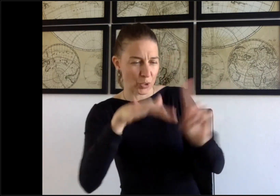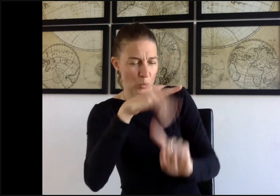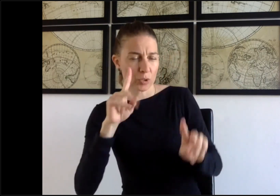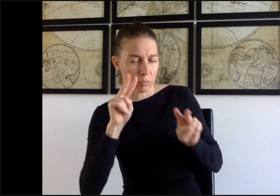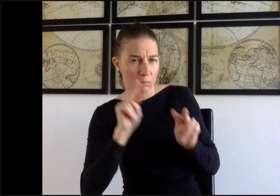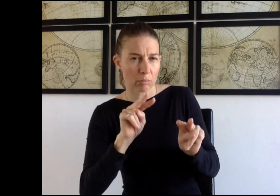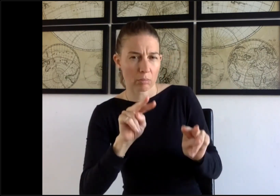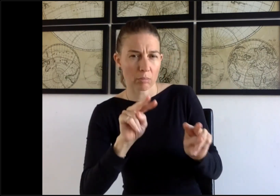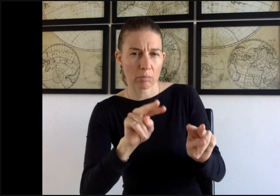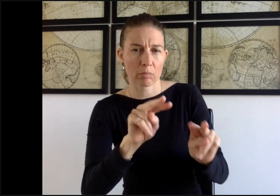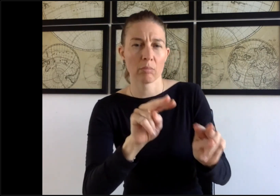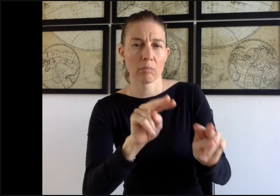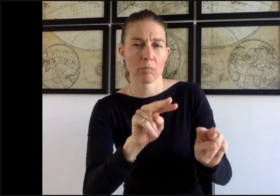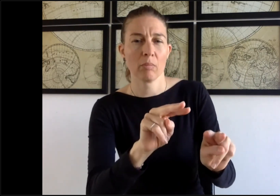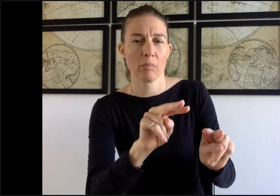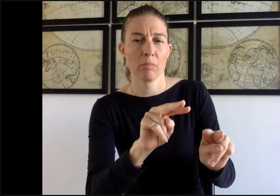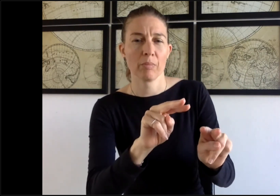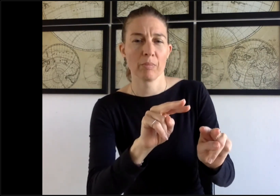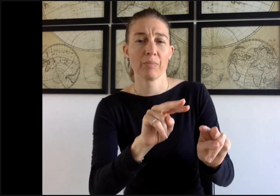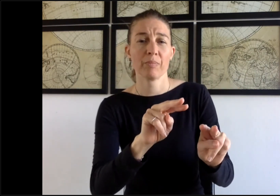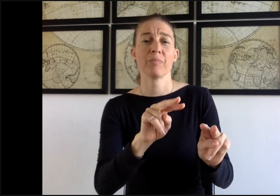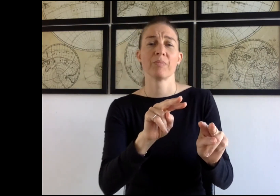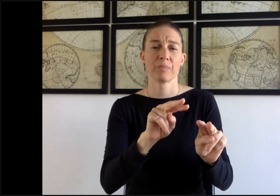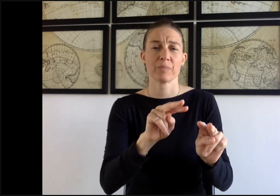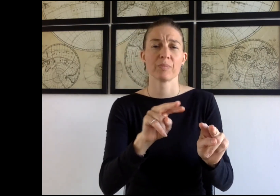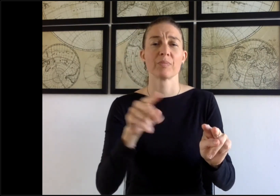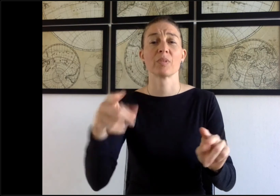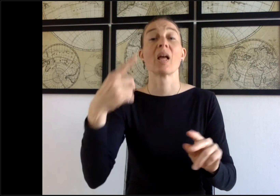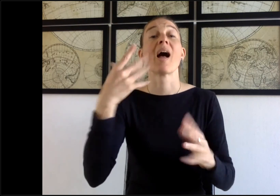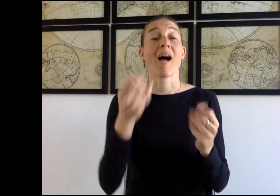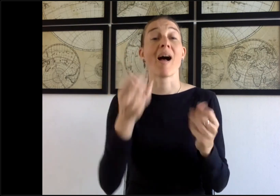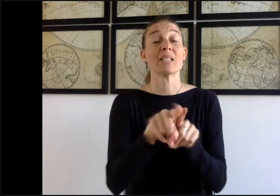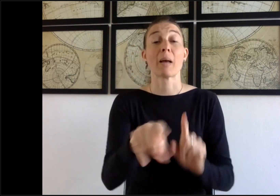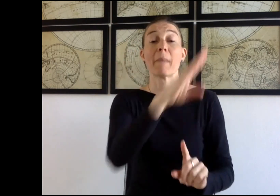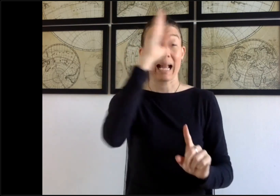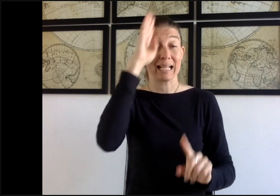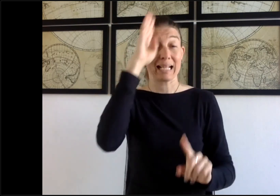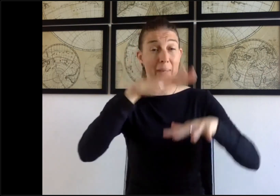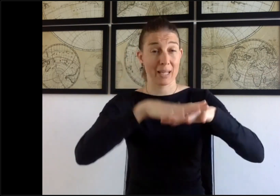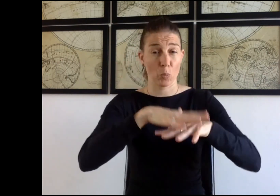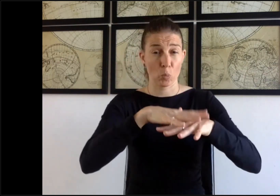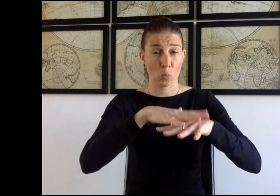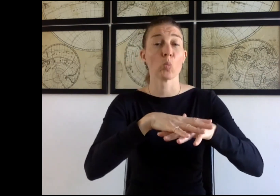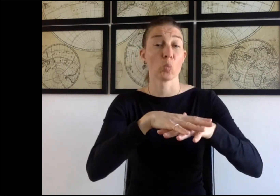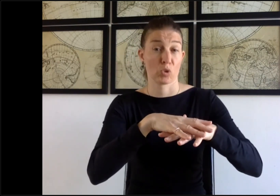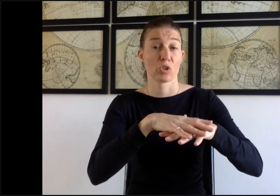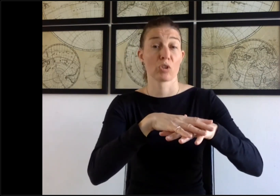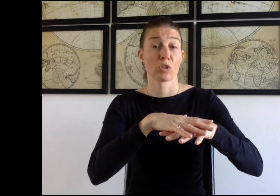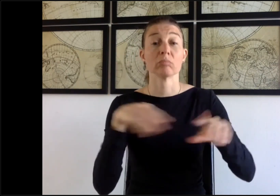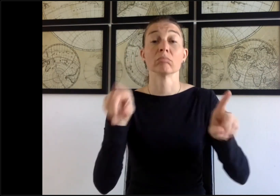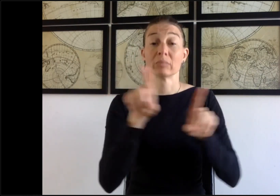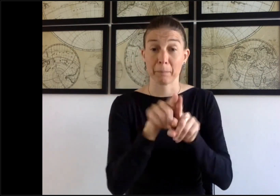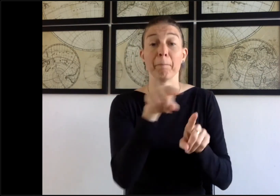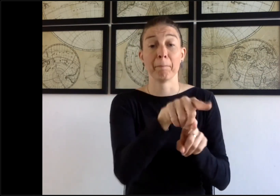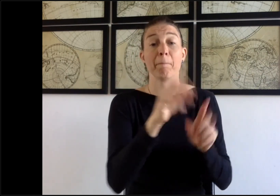crisis even more closely. Let me refer to the major tools that we are